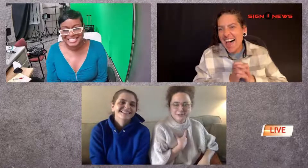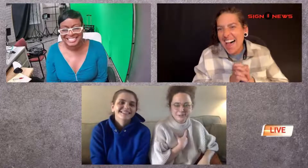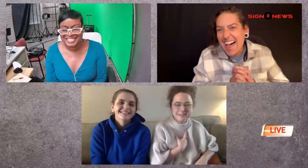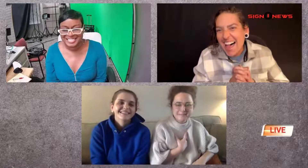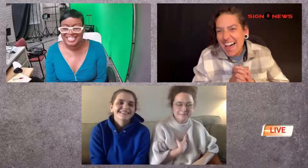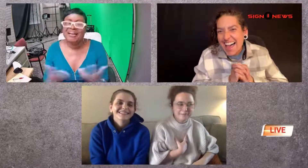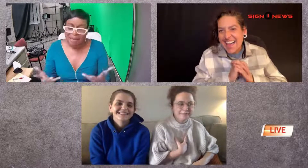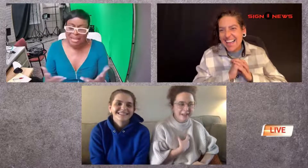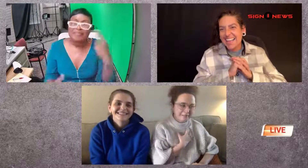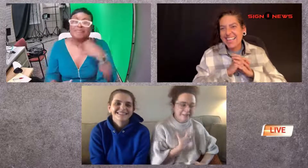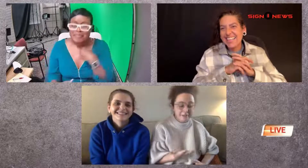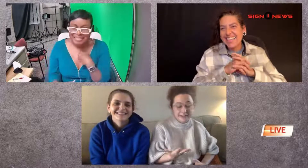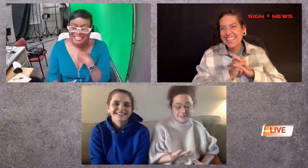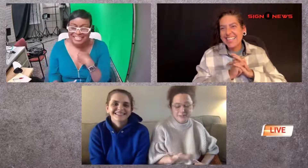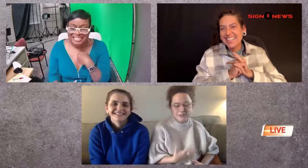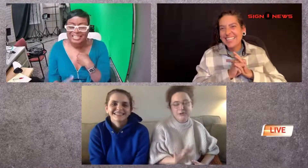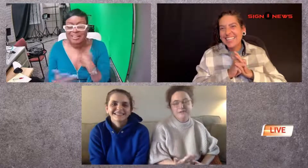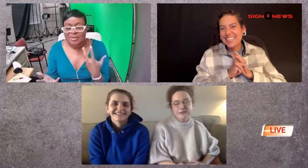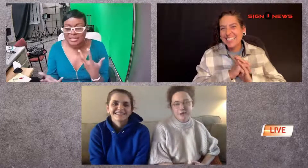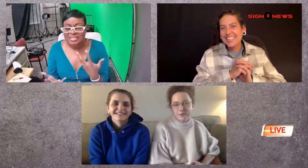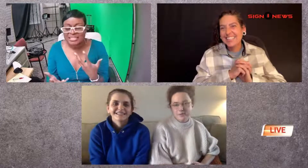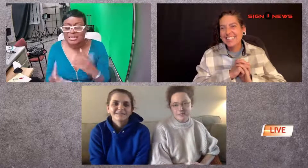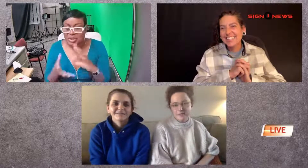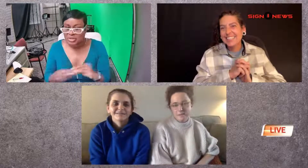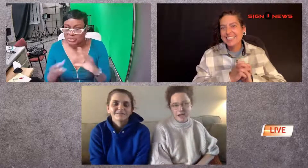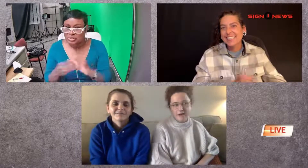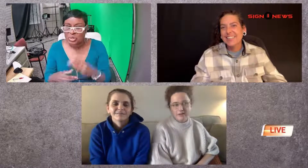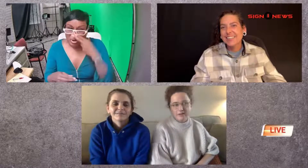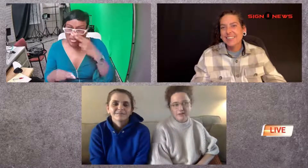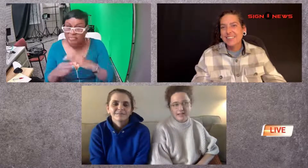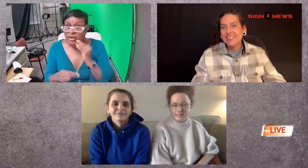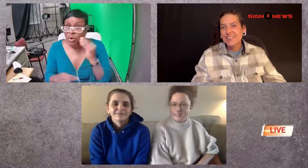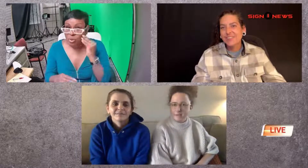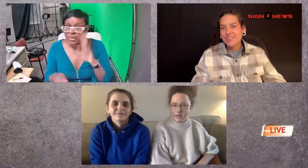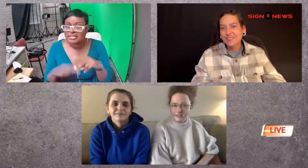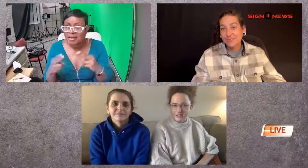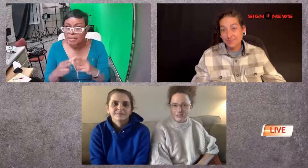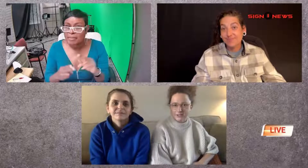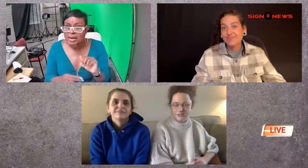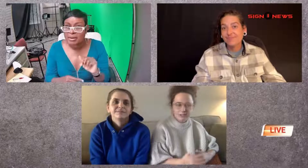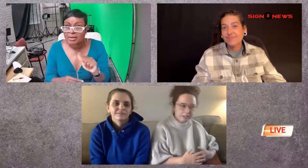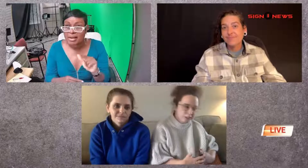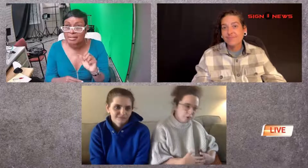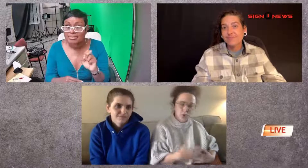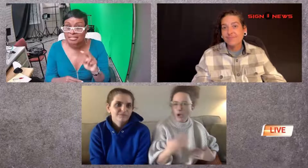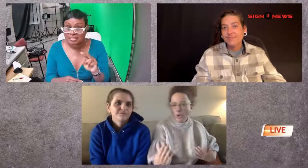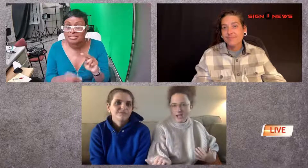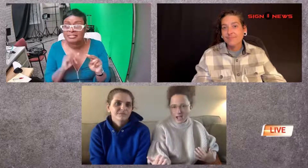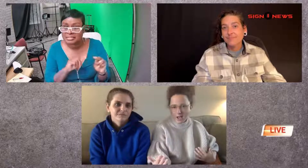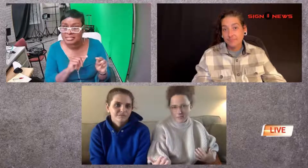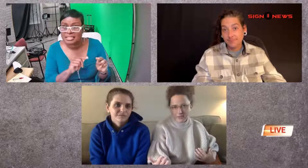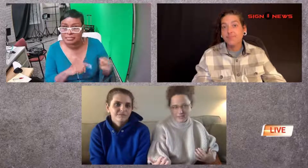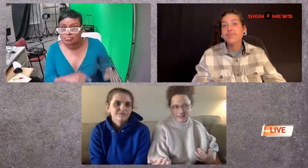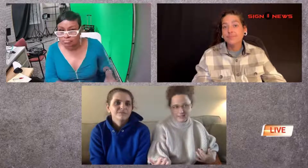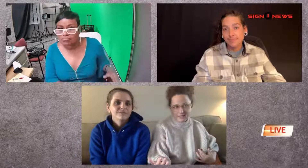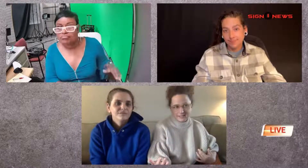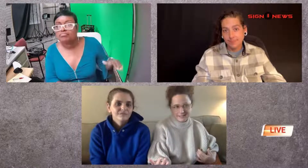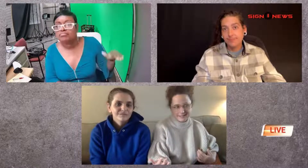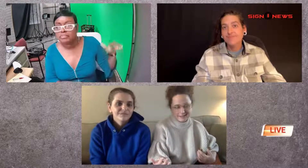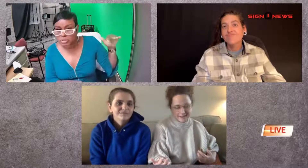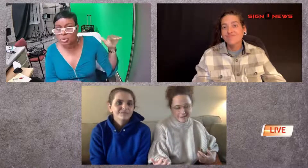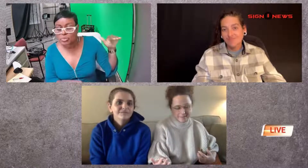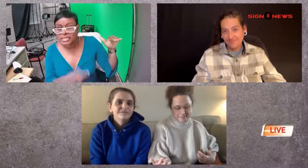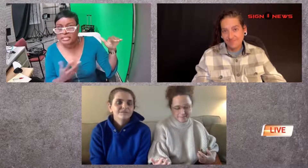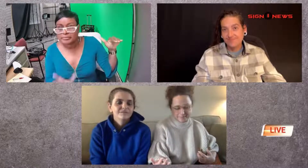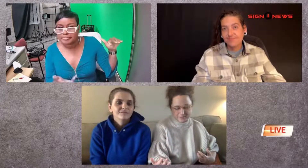So to me, I mean, well, the story of Fun Home is about Alison Bechdel growing up in